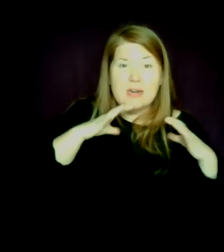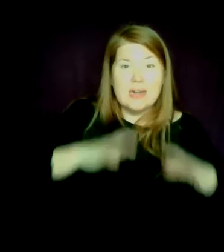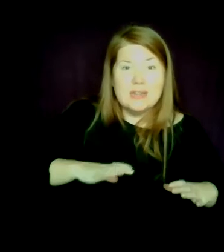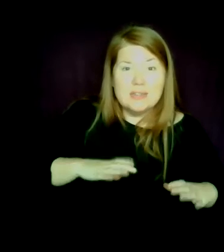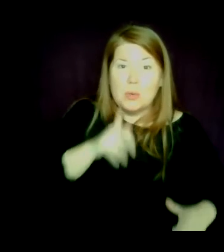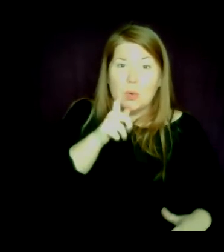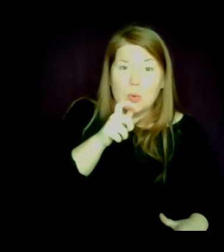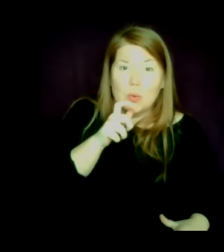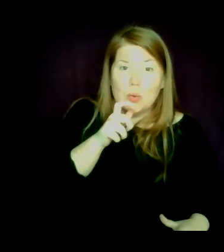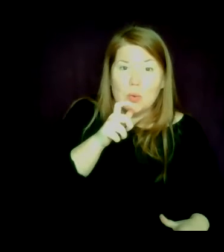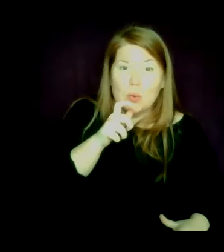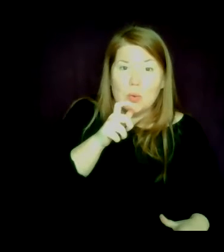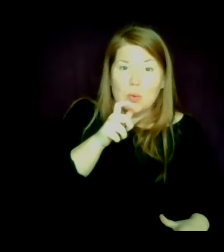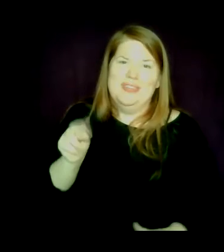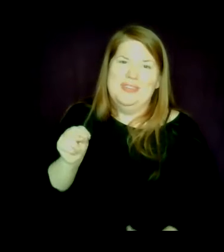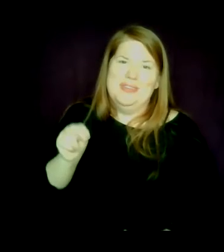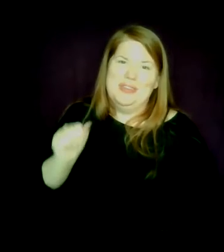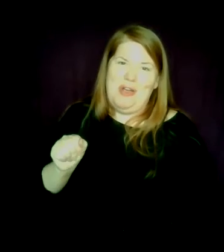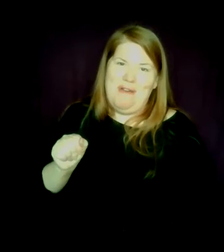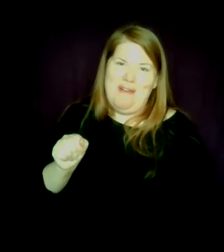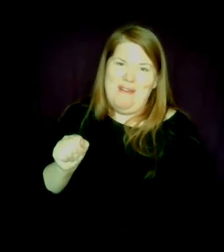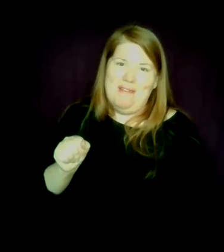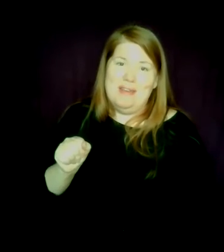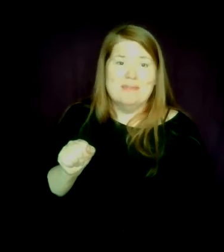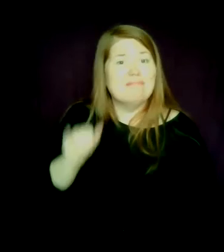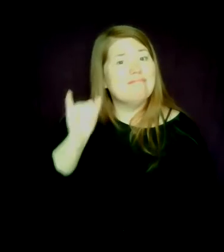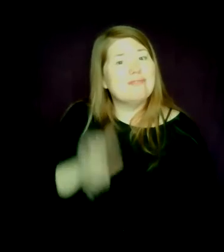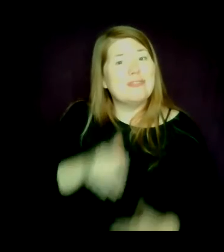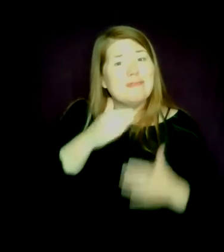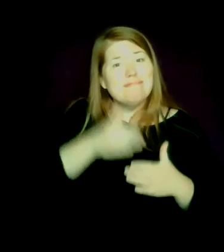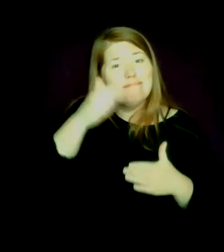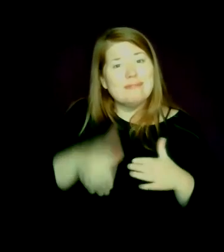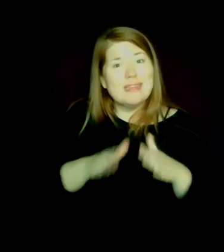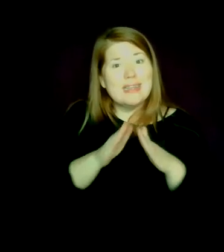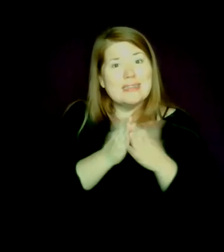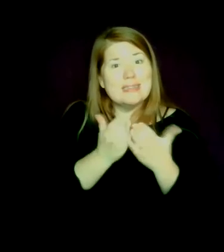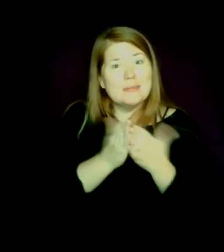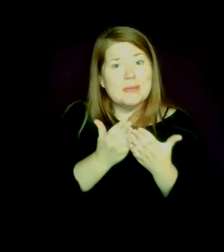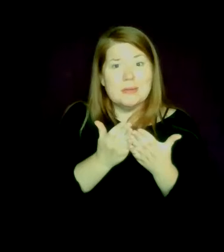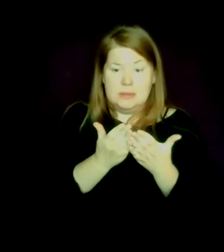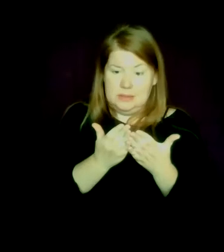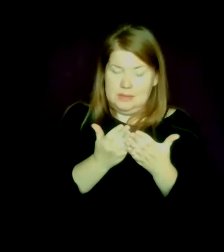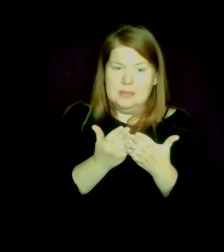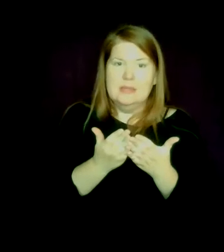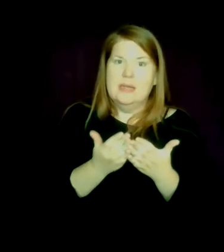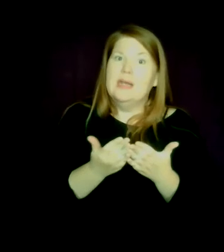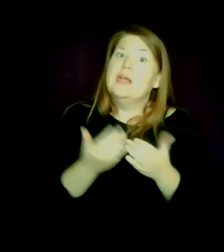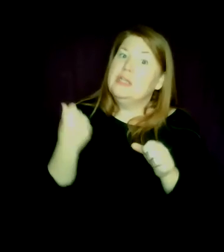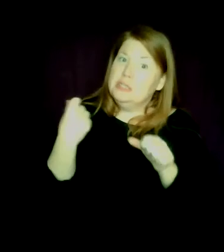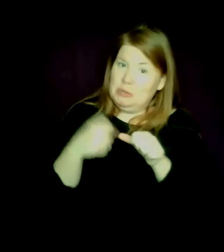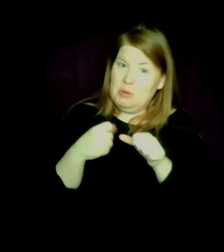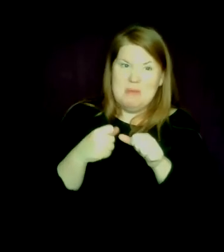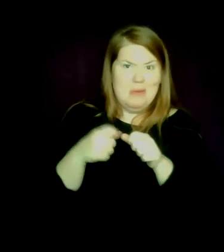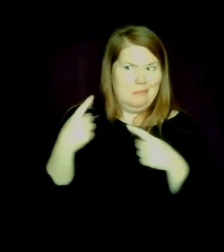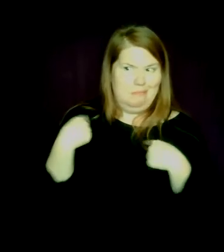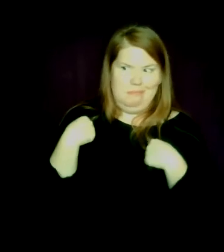little girl. That is the end of the book. So as always, I have 2 activities